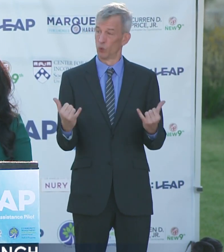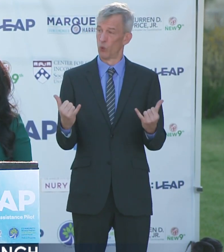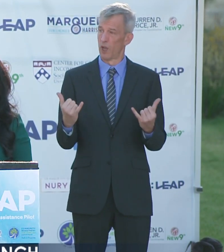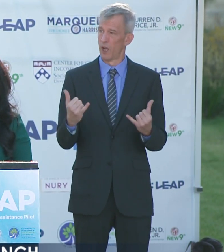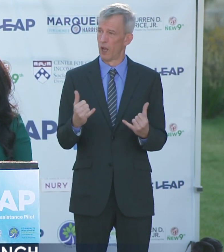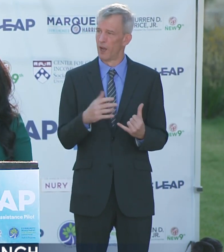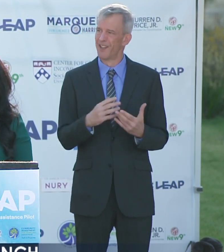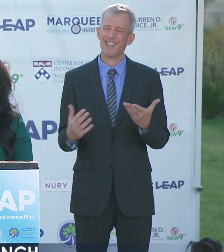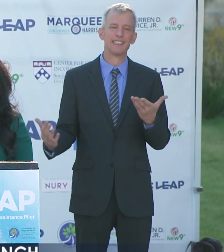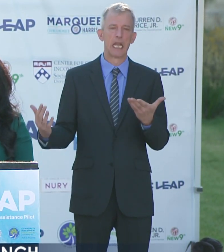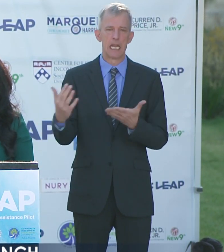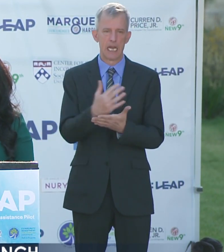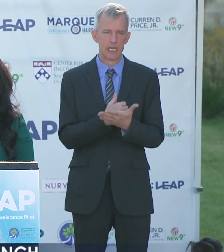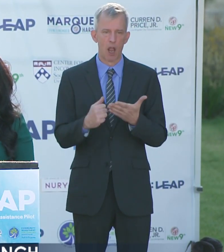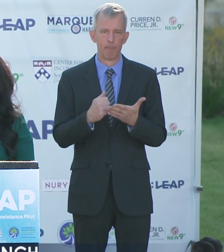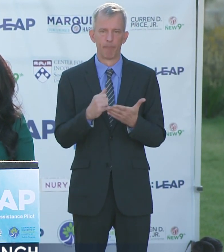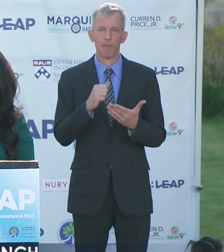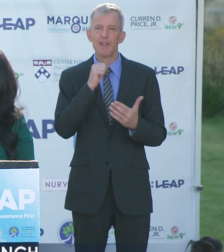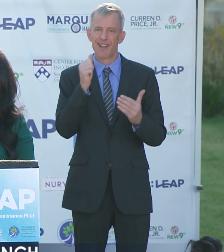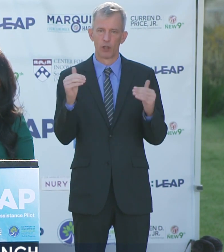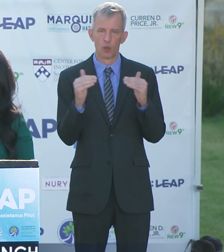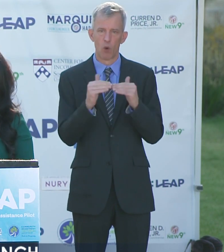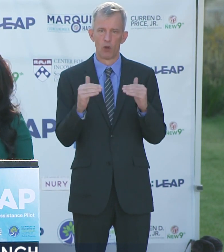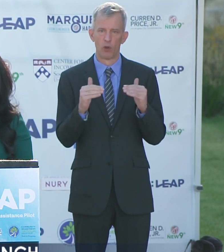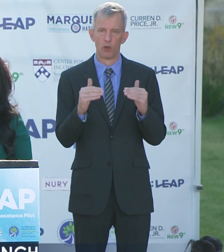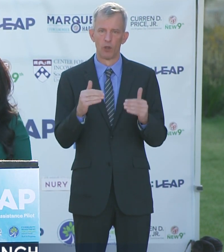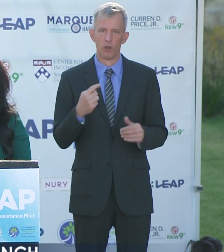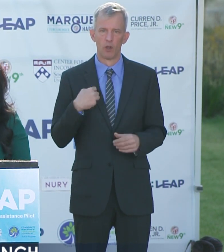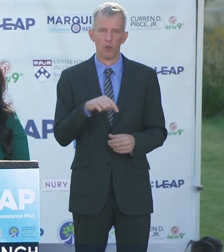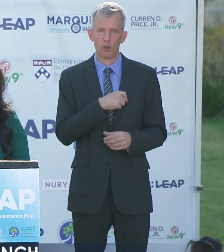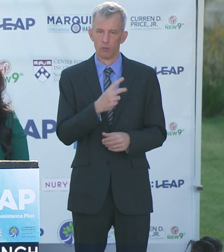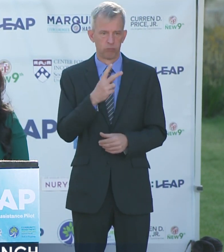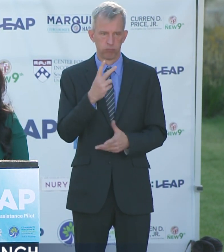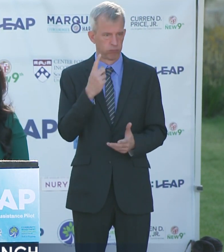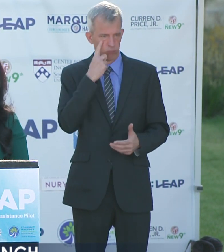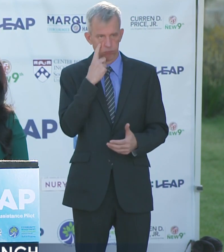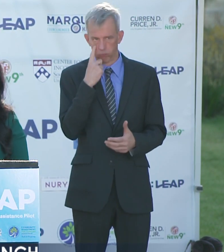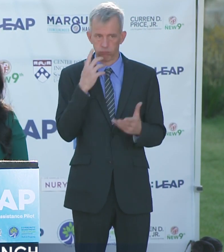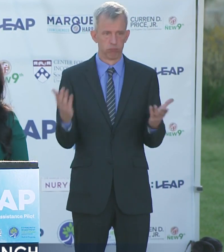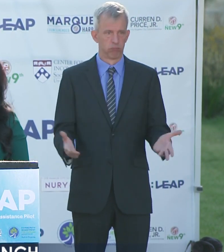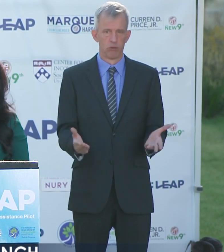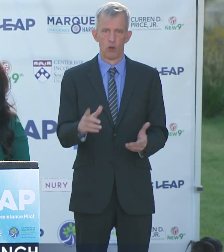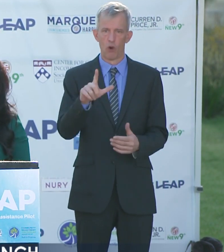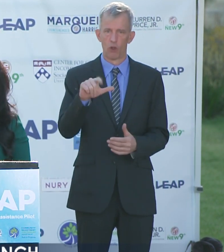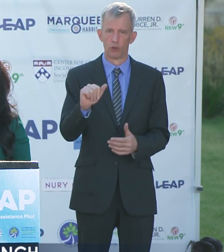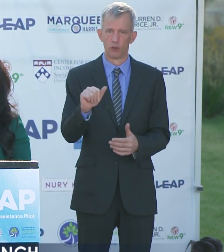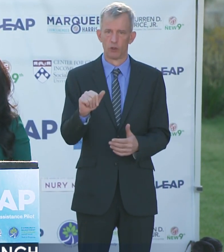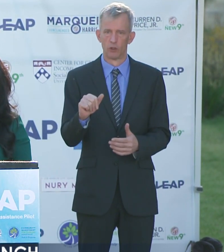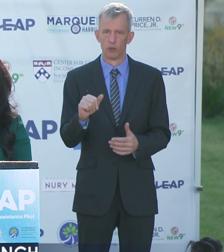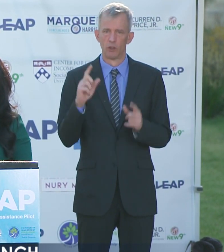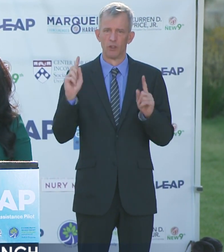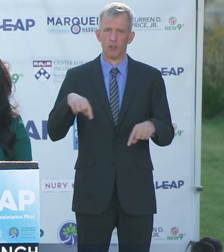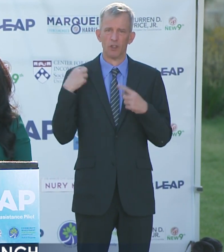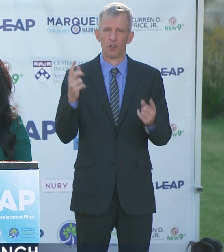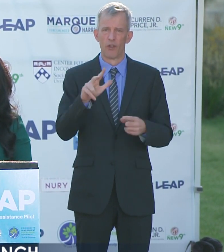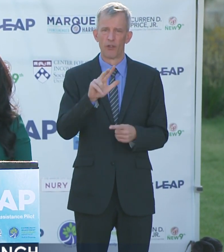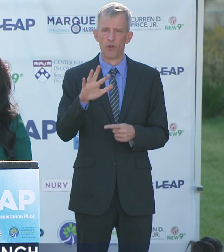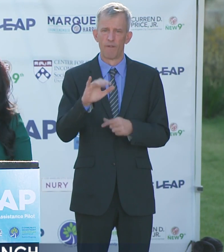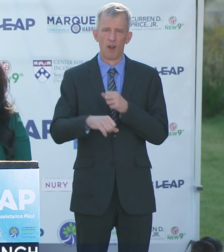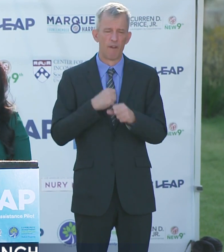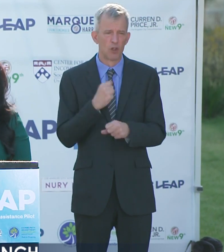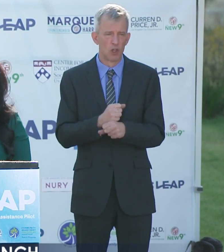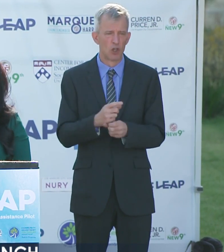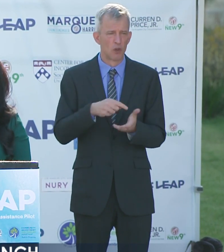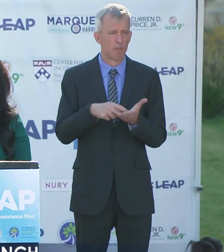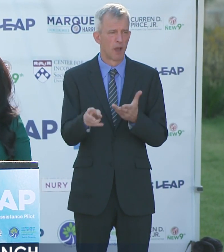inequality. And we can see it right here in Los Angeles. In the last 35 years, pay